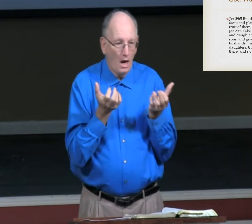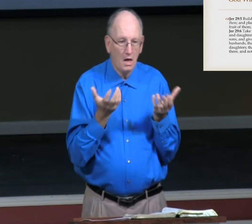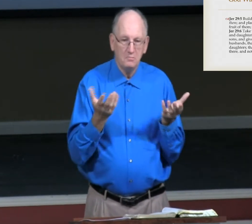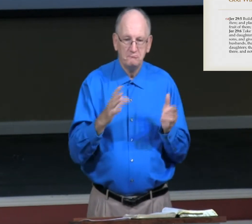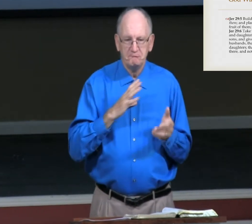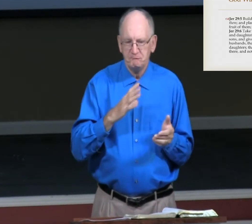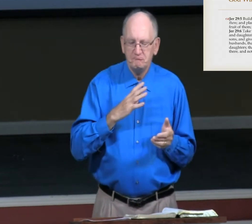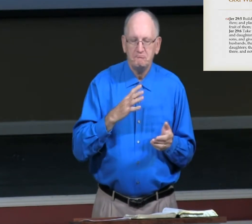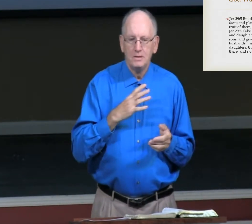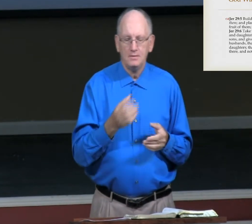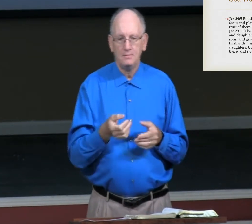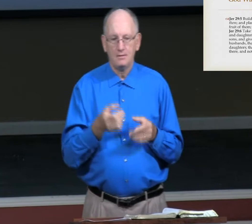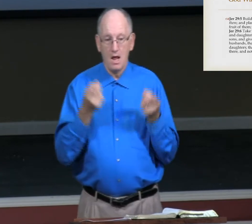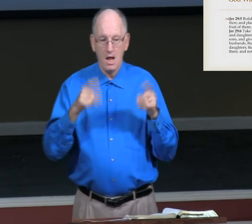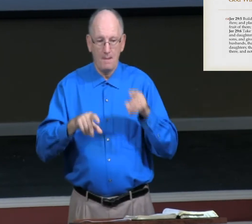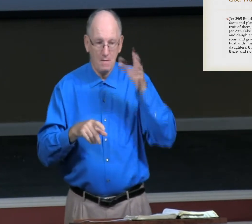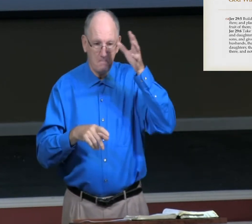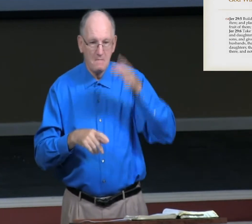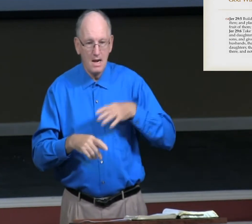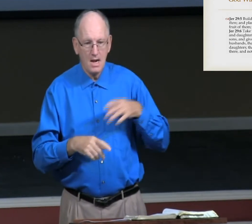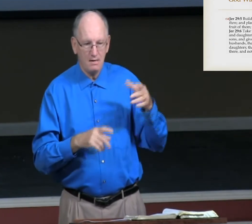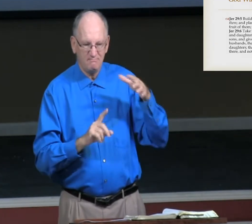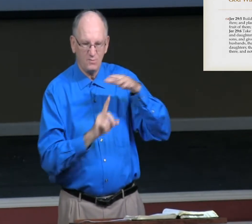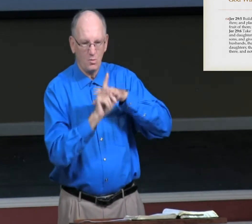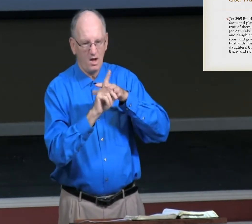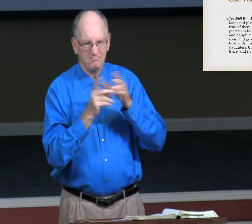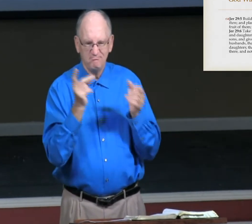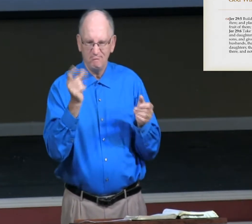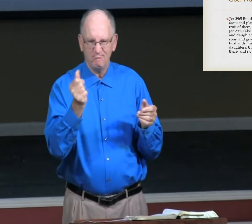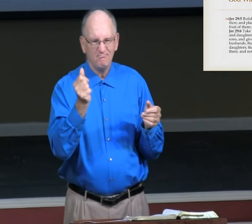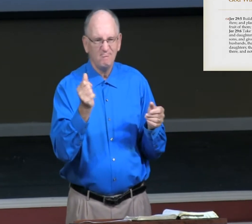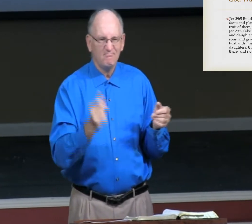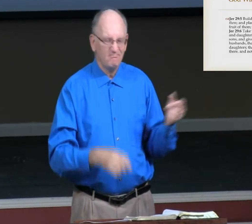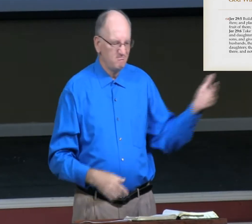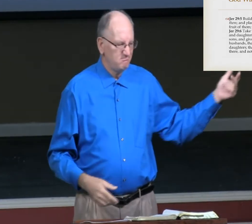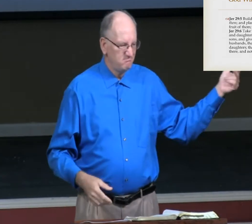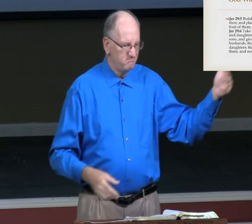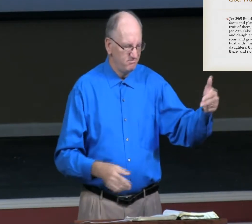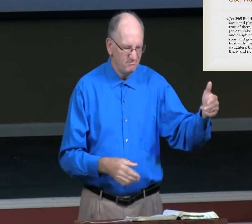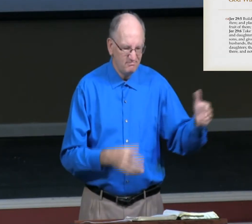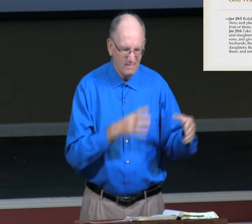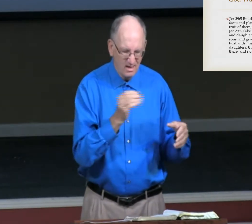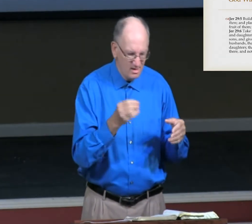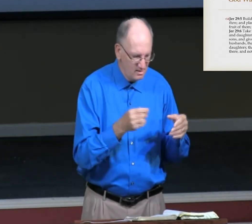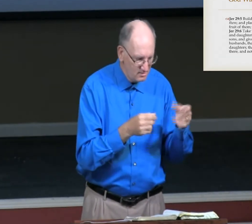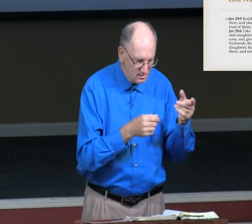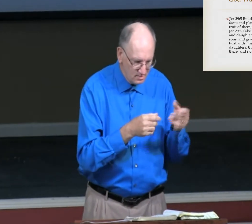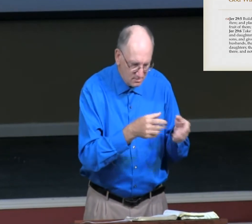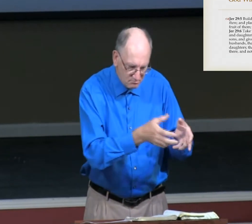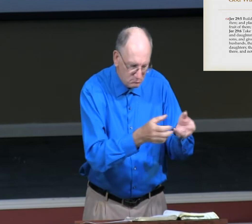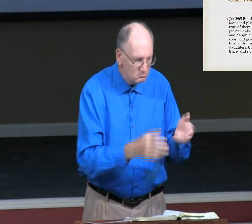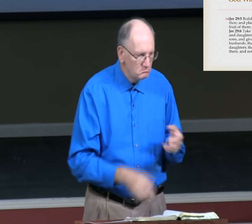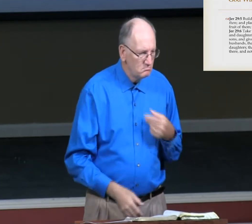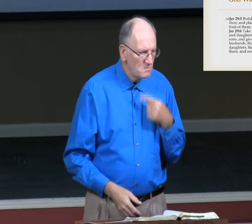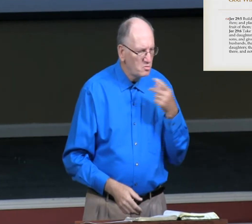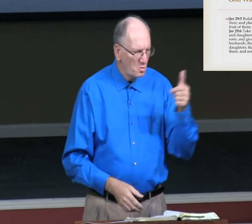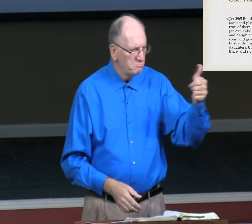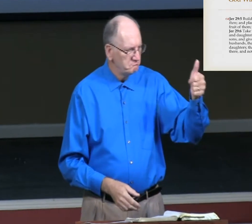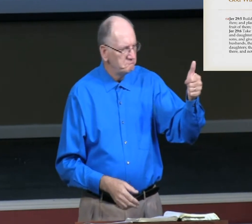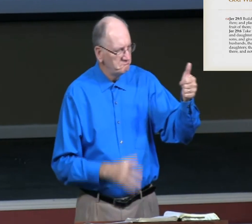want to. And, you know, that's fine. Well, this man shows up immediately. He comes over and he's looking at the grill. I